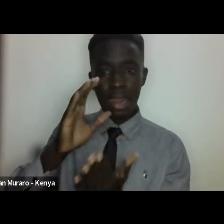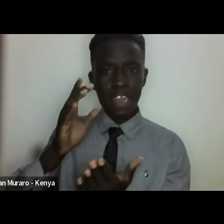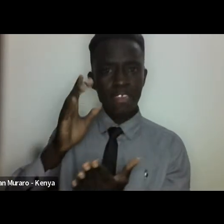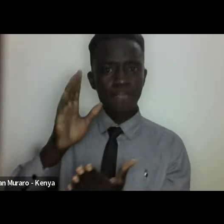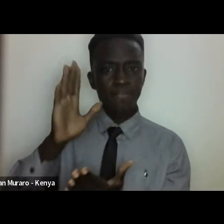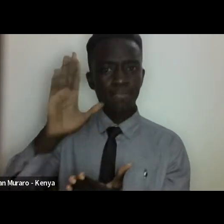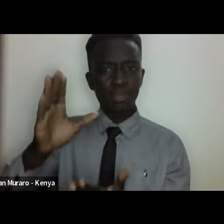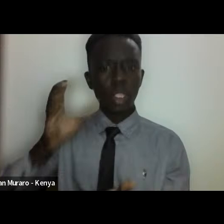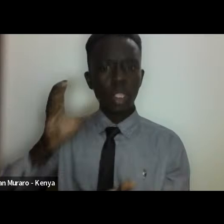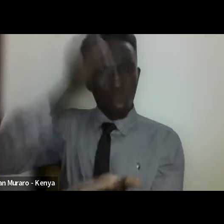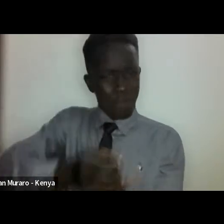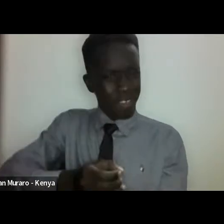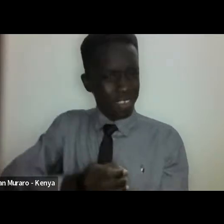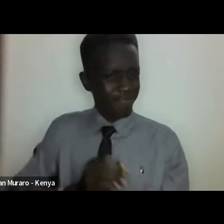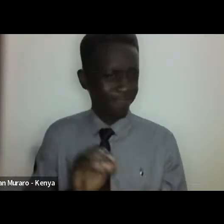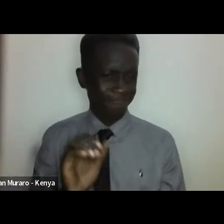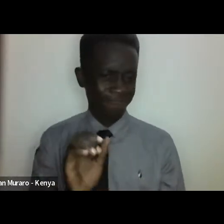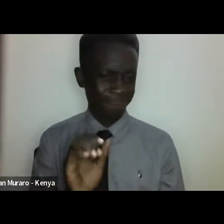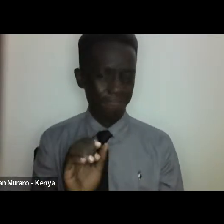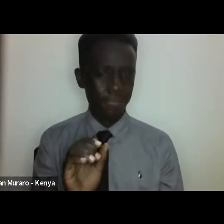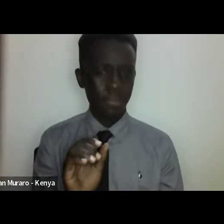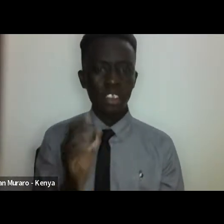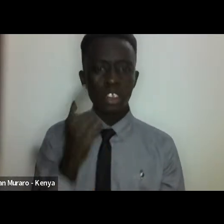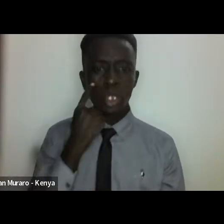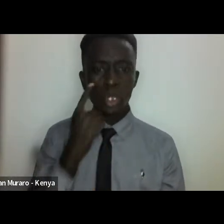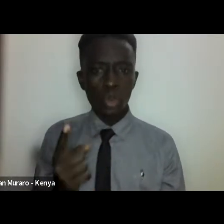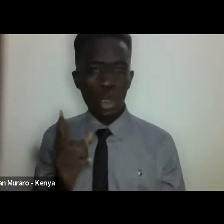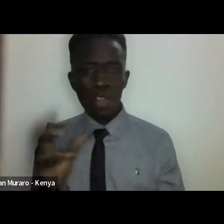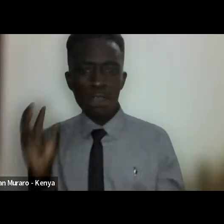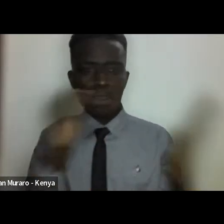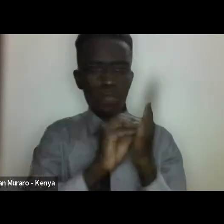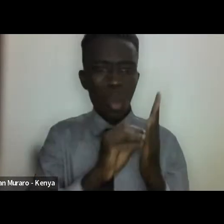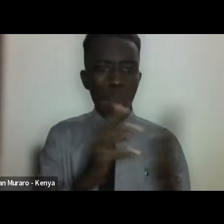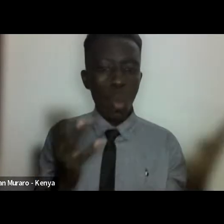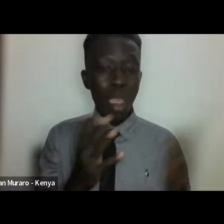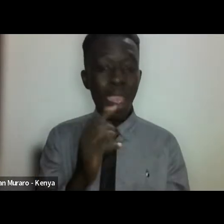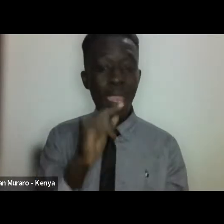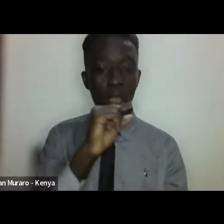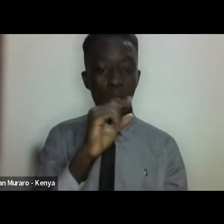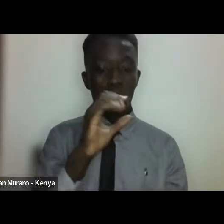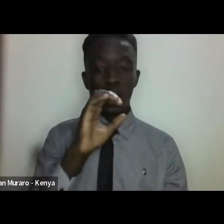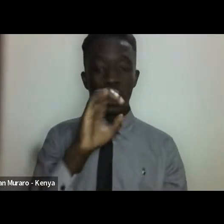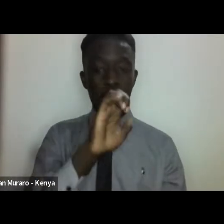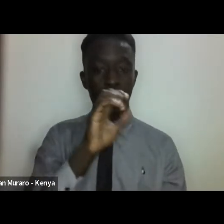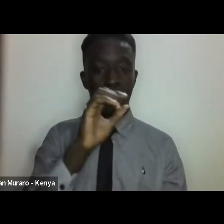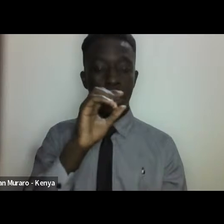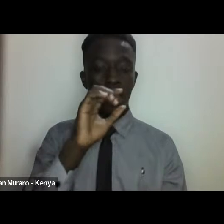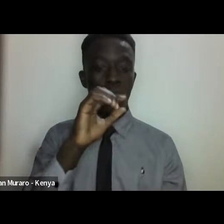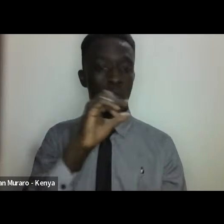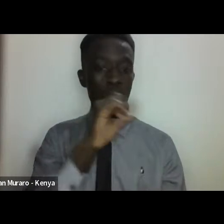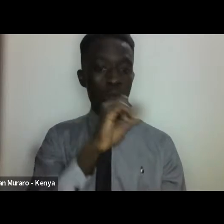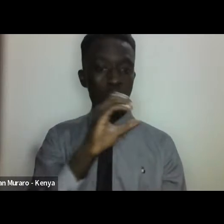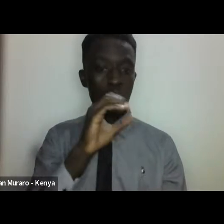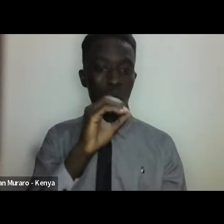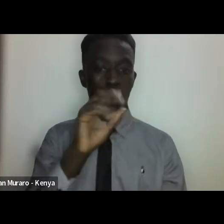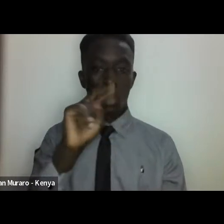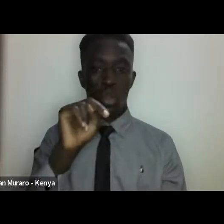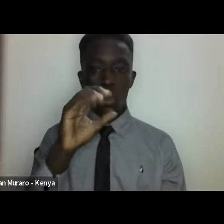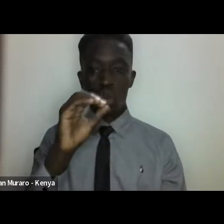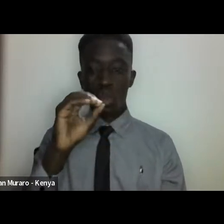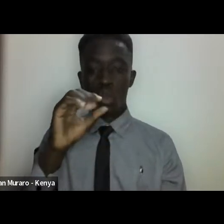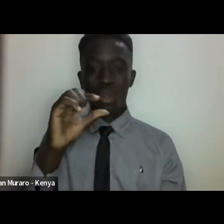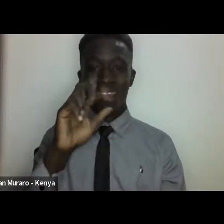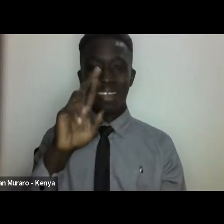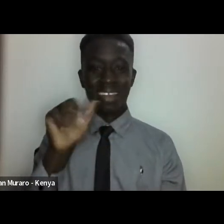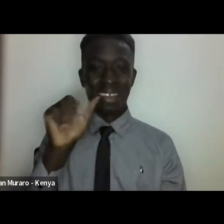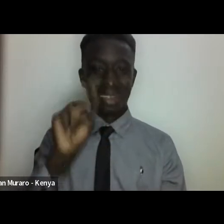a level of the organogram as a dual system, right? And the